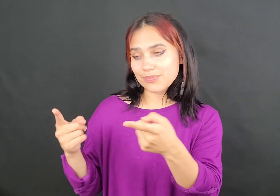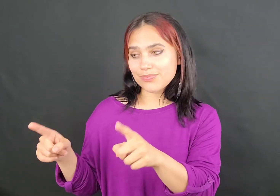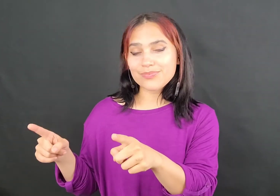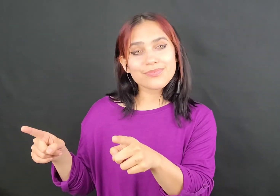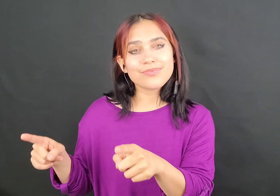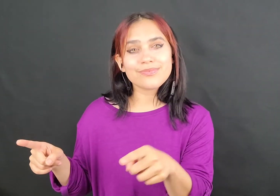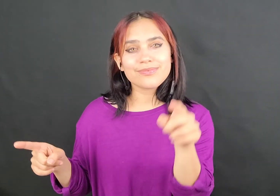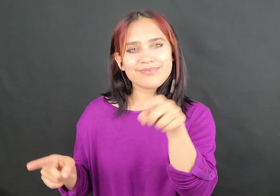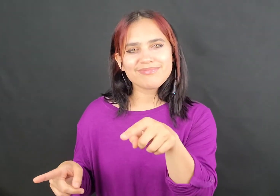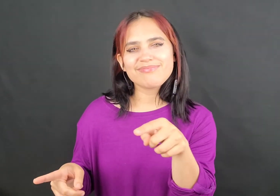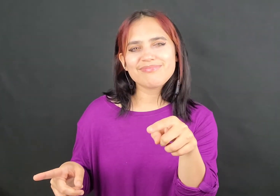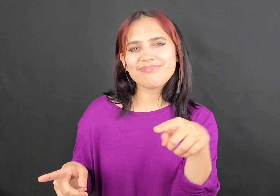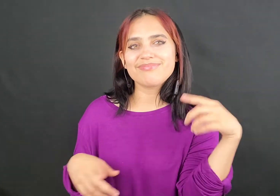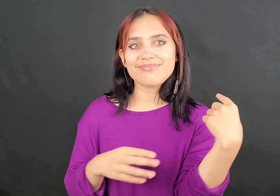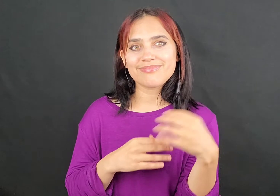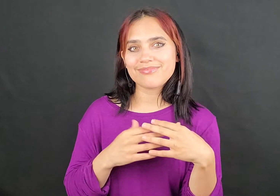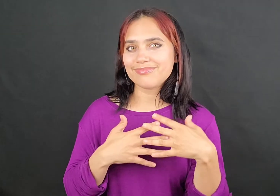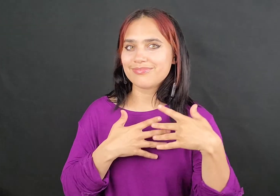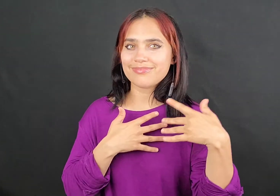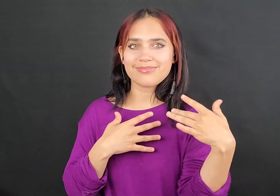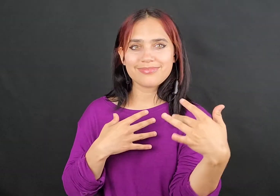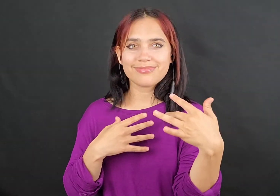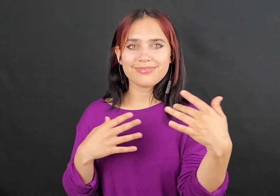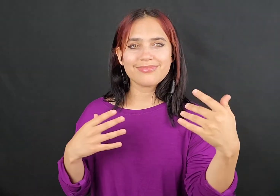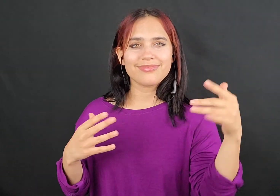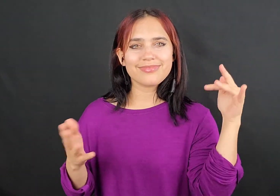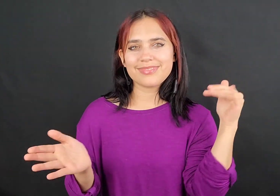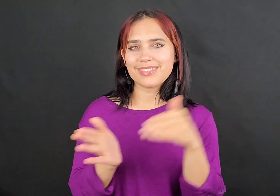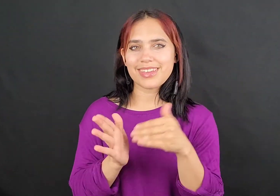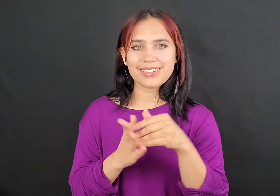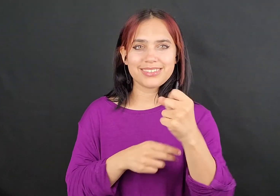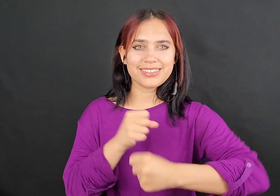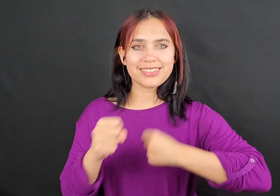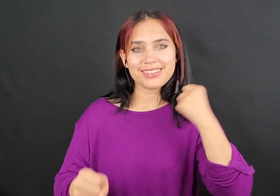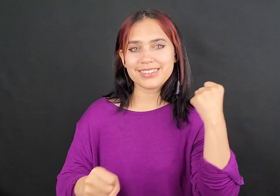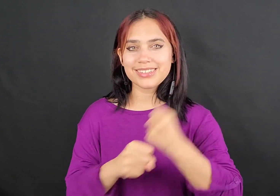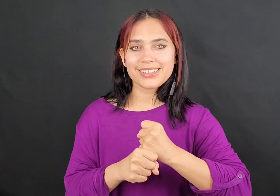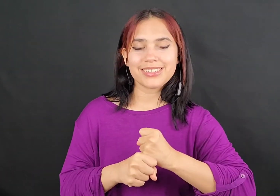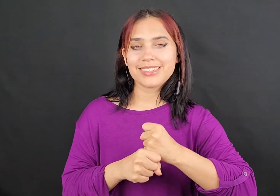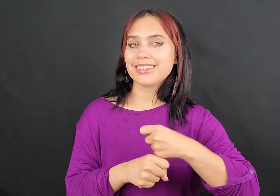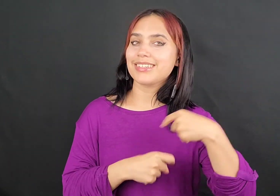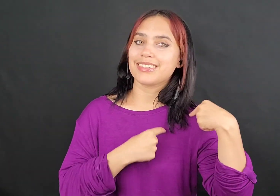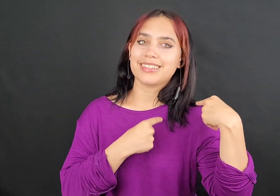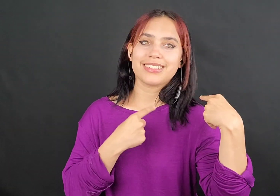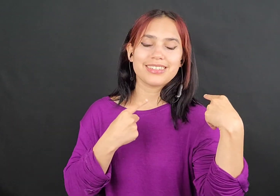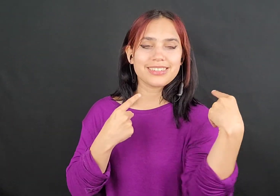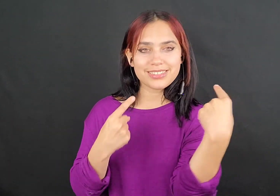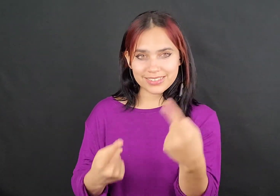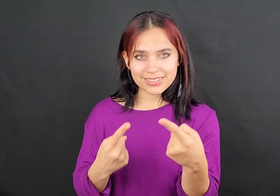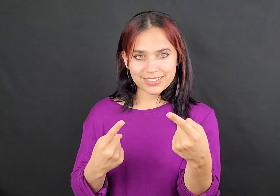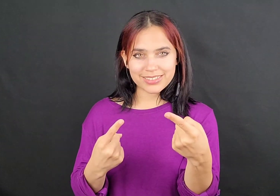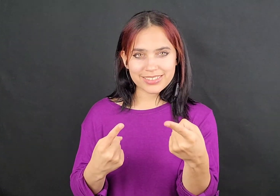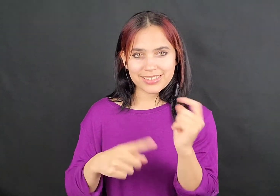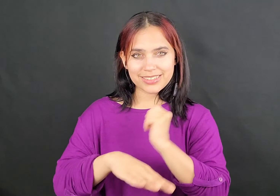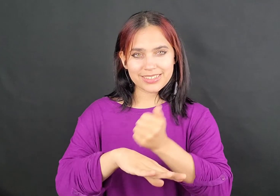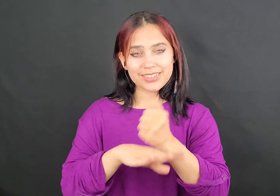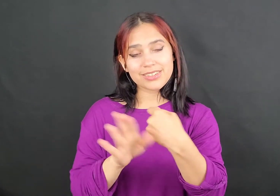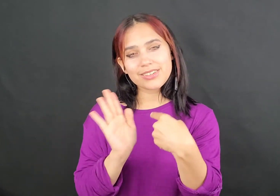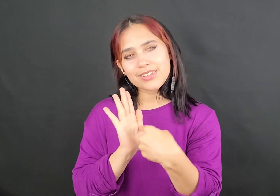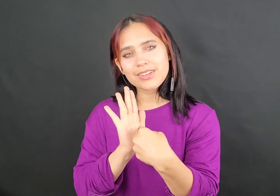will see a piece of broken stalactite that must have fallen from the cave ceiling thousands of years ago. It has been